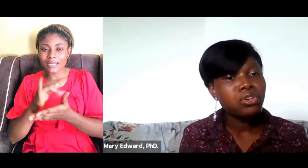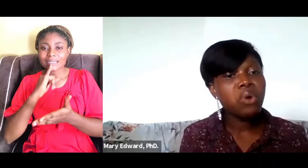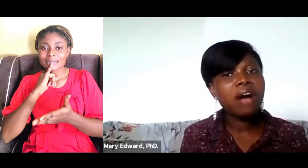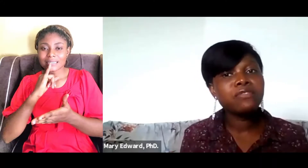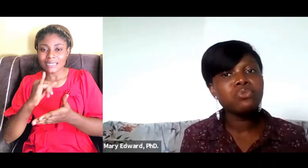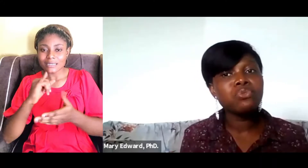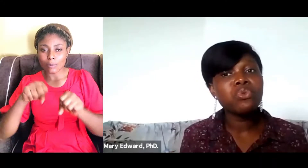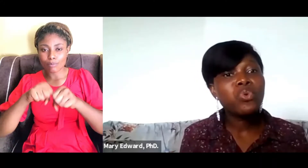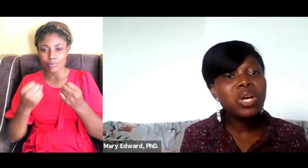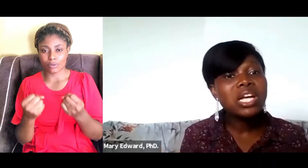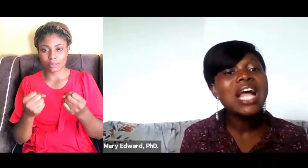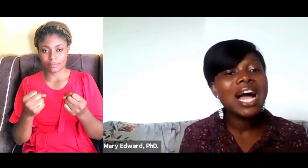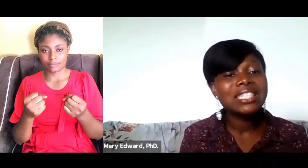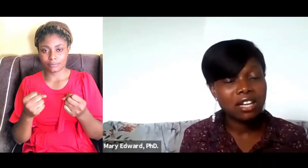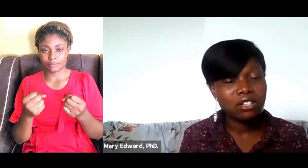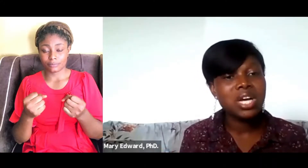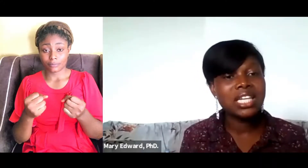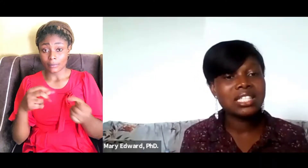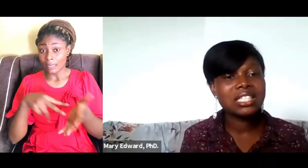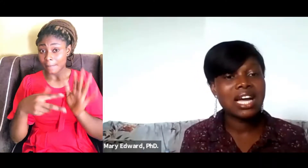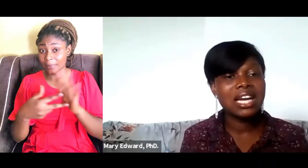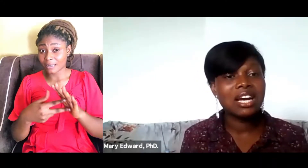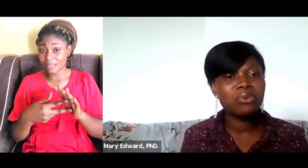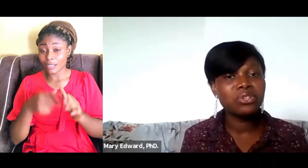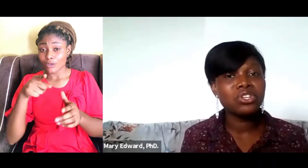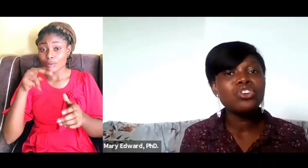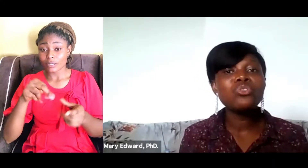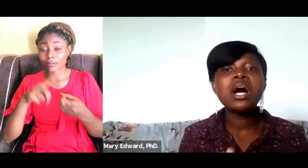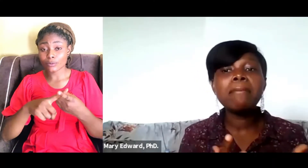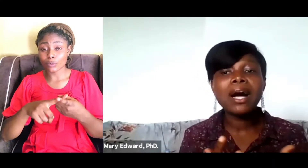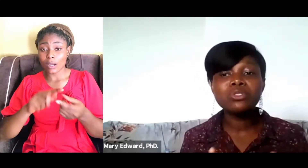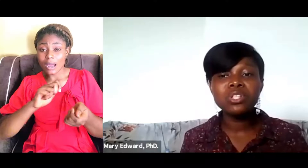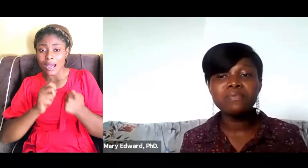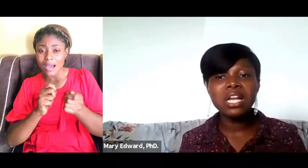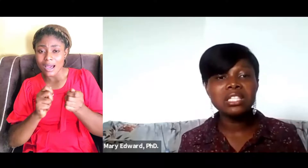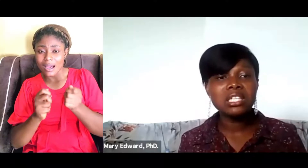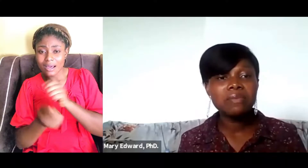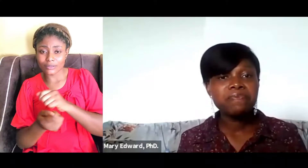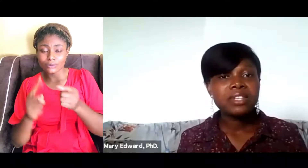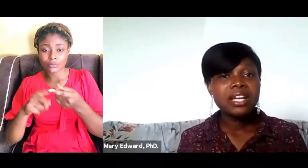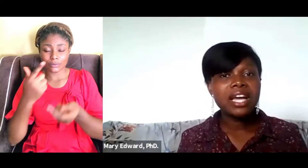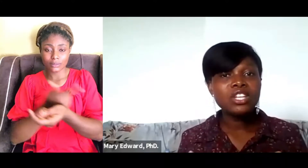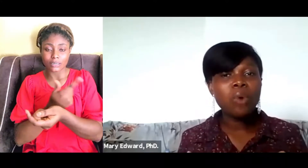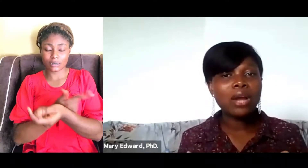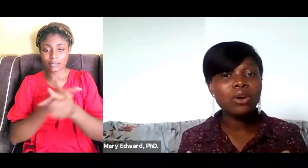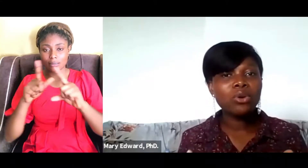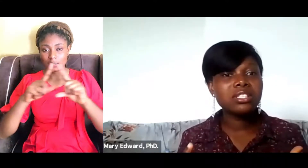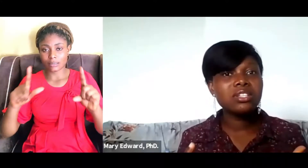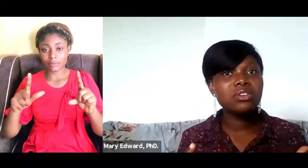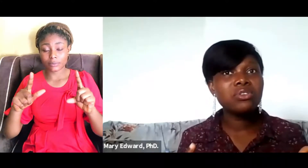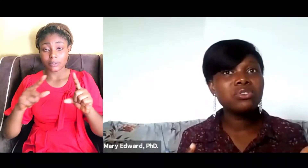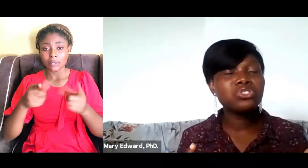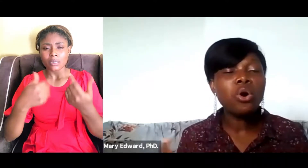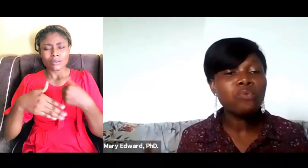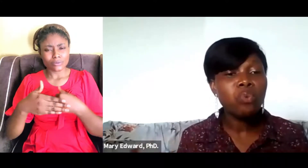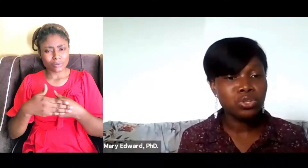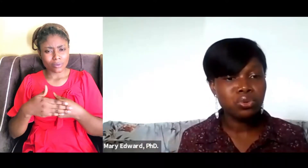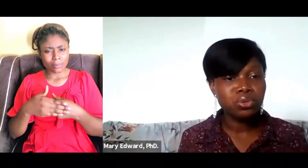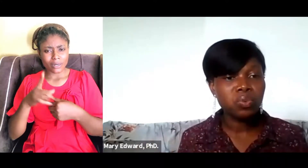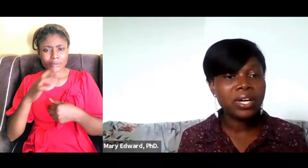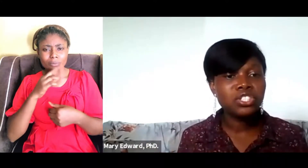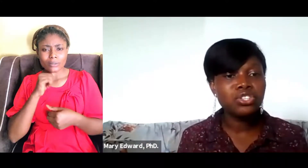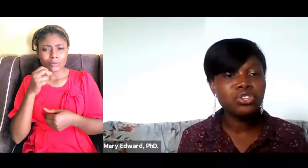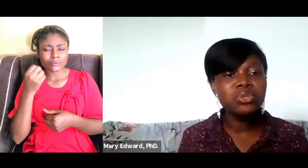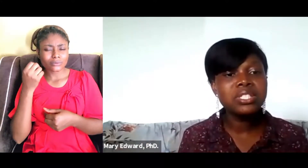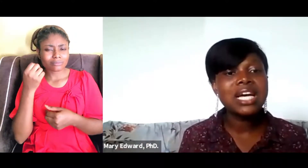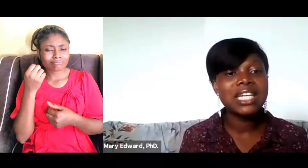on. You have to quickly adjust to Ghanaian Sign Language. You come back to the village and you are not sure of what